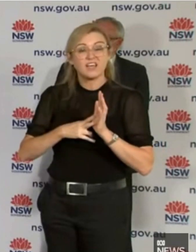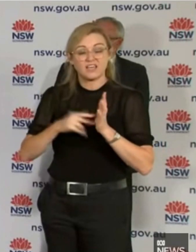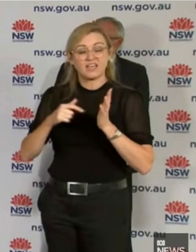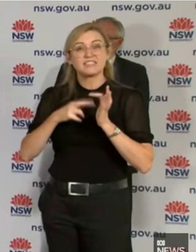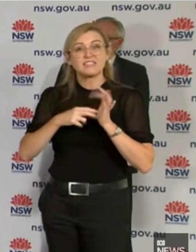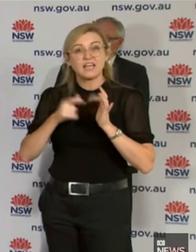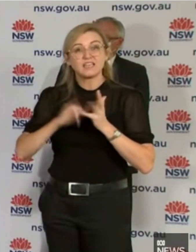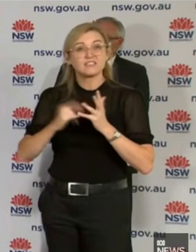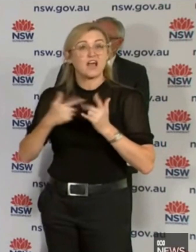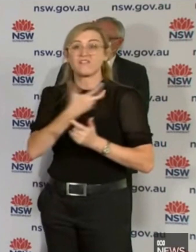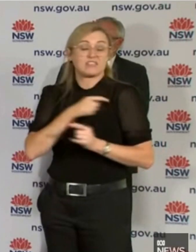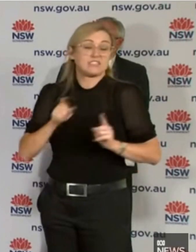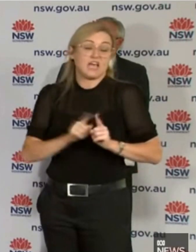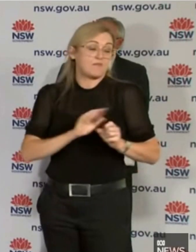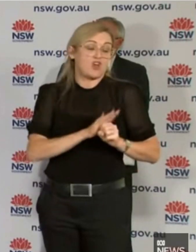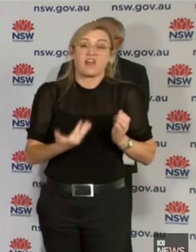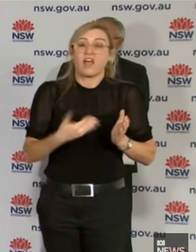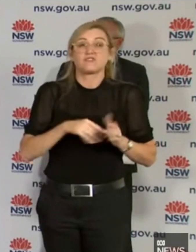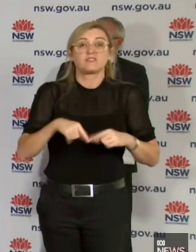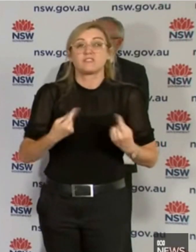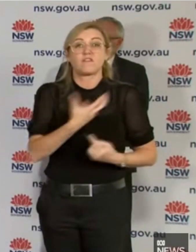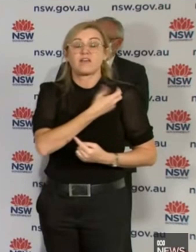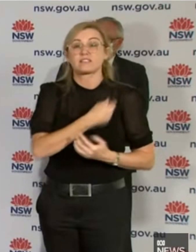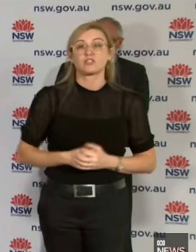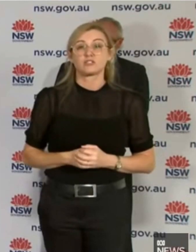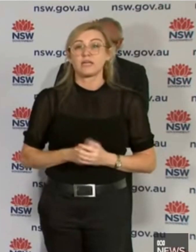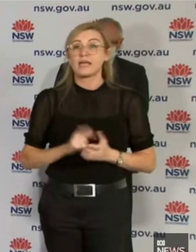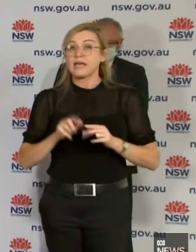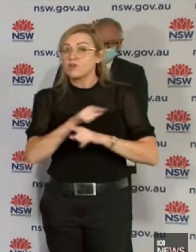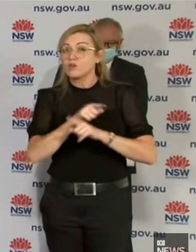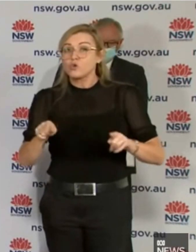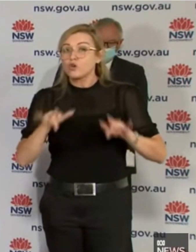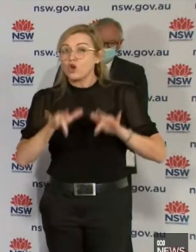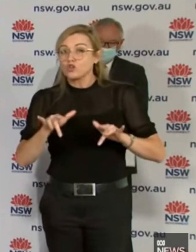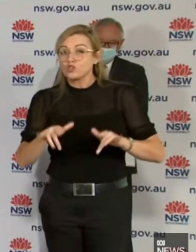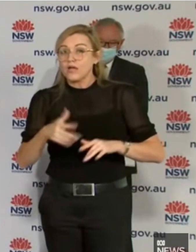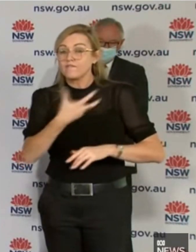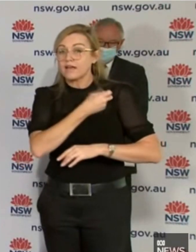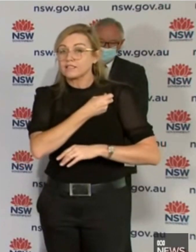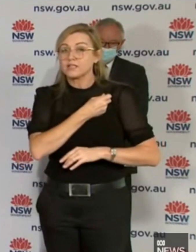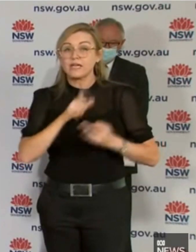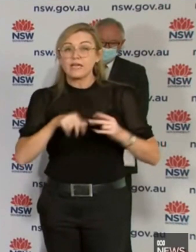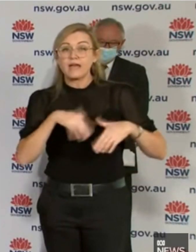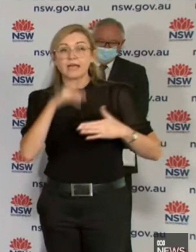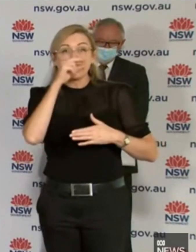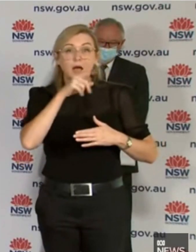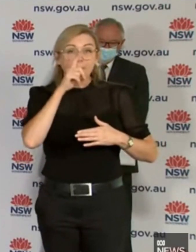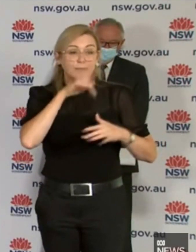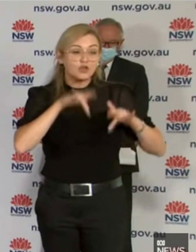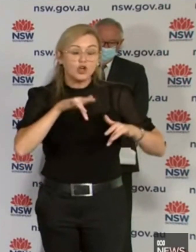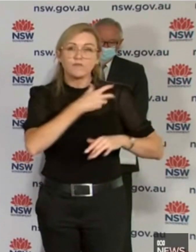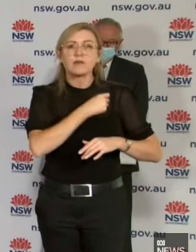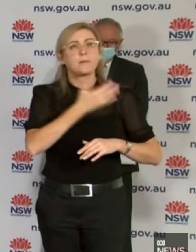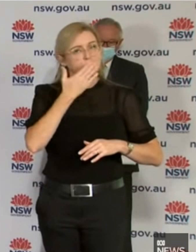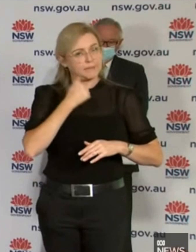I'd encourage all families who haven't yet been vaccinated and their teenagers who are eligible but haven't yet been vaccinated